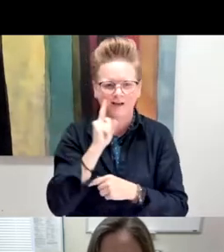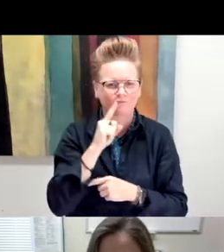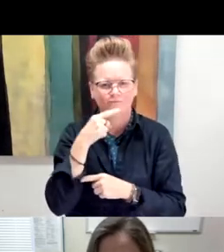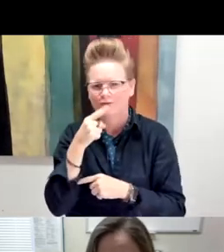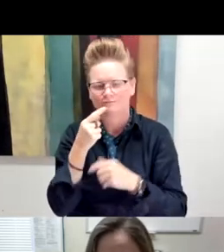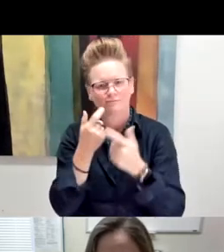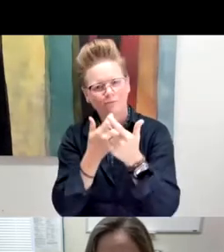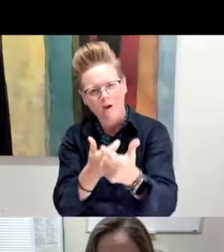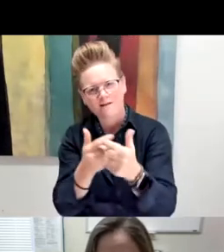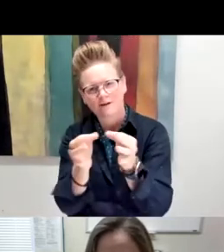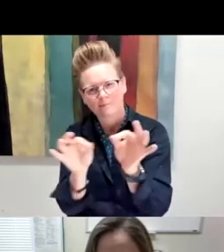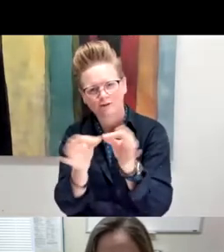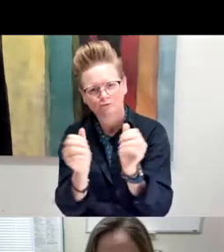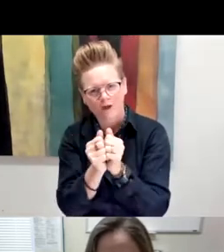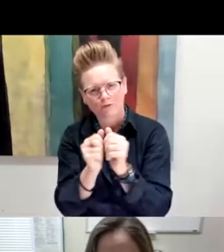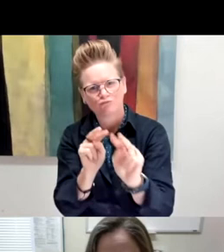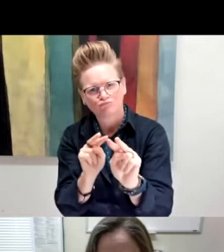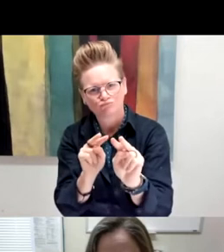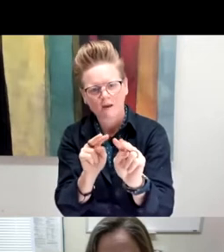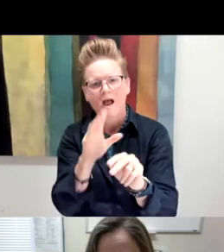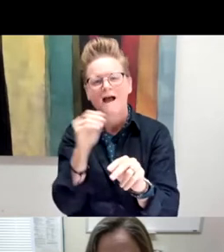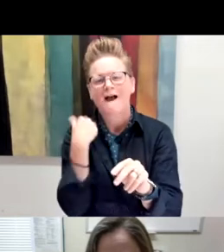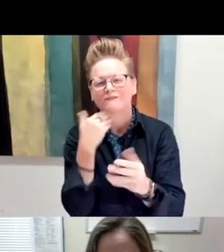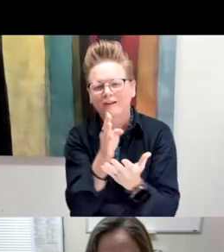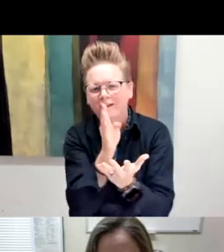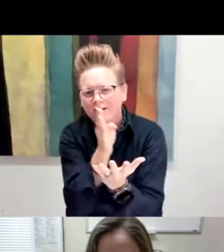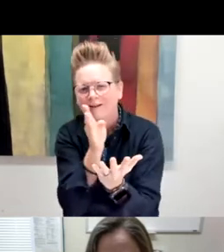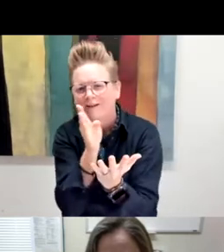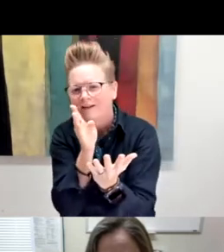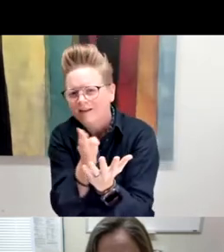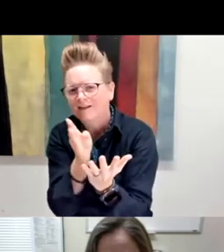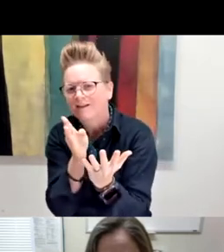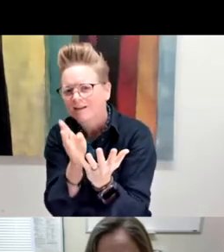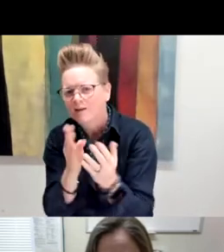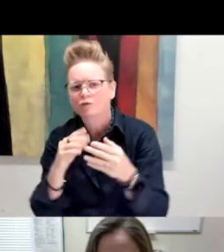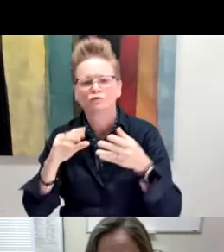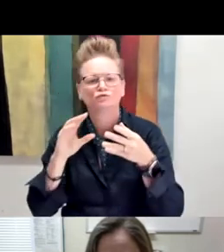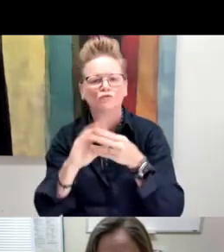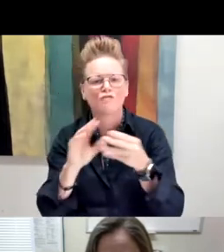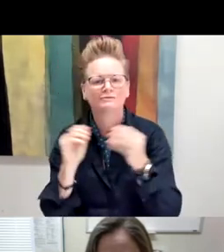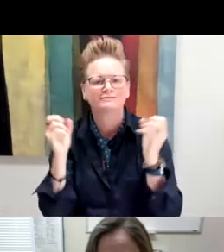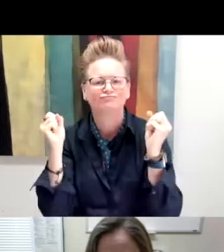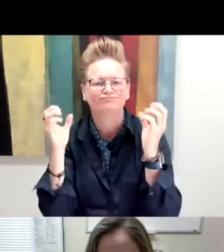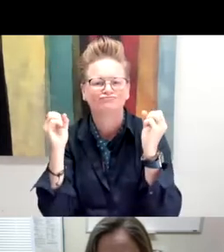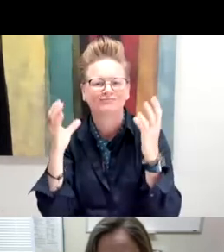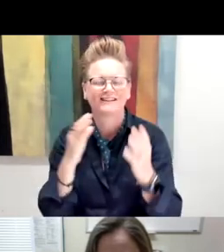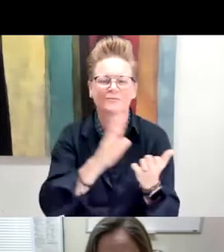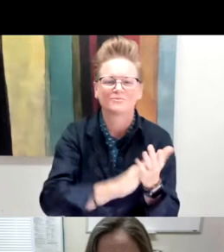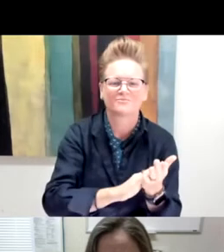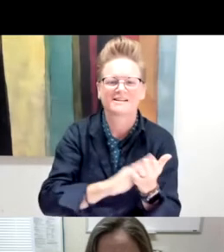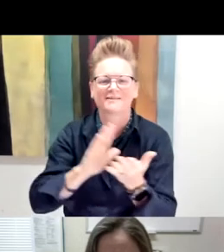watch it, whether you're deaf or hearing, you can access that captioning. And we'll have little parts in between that